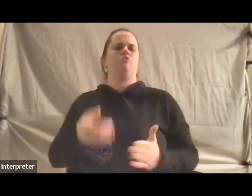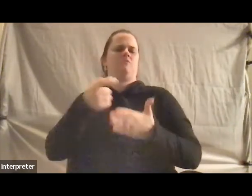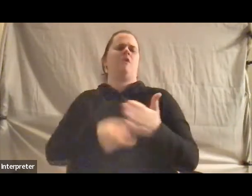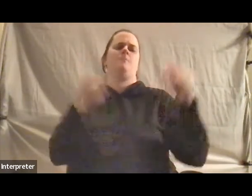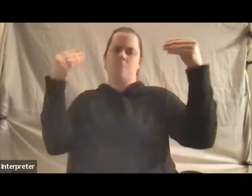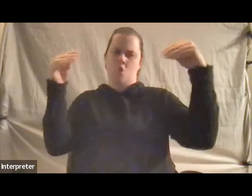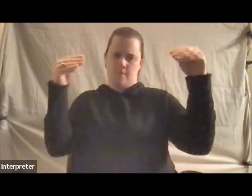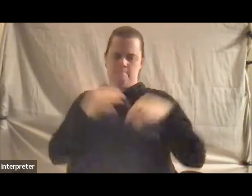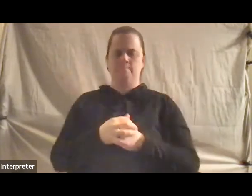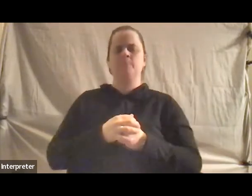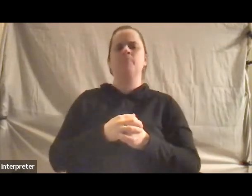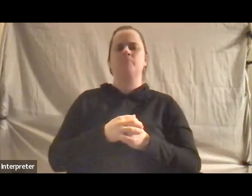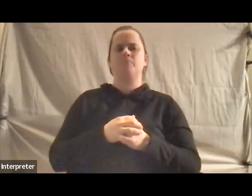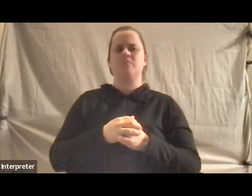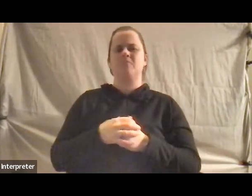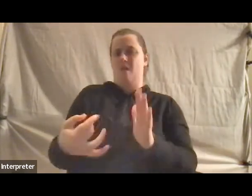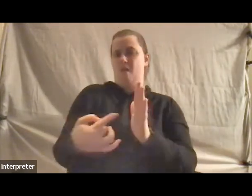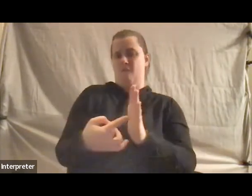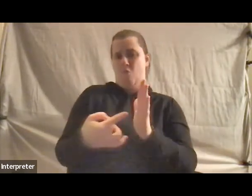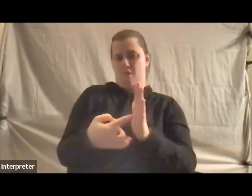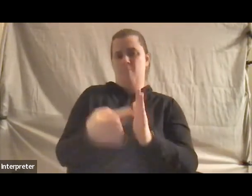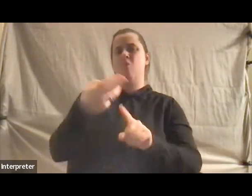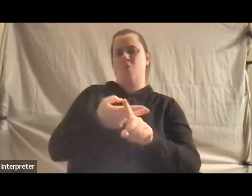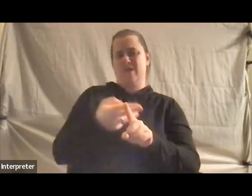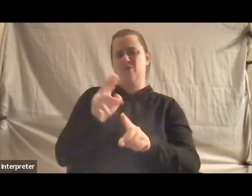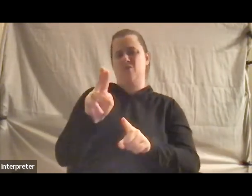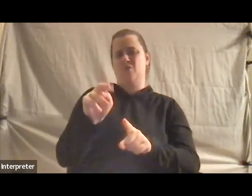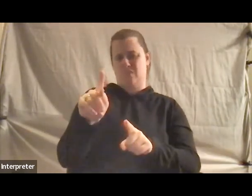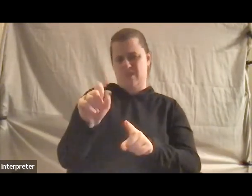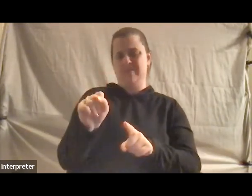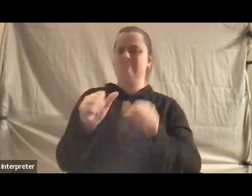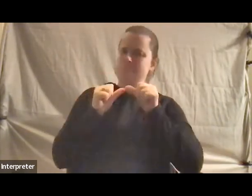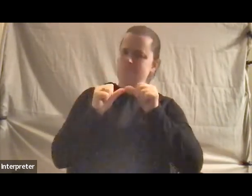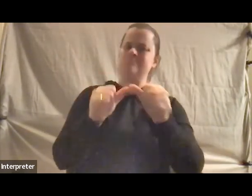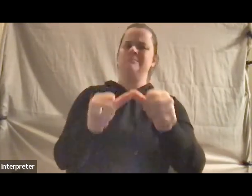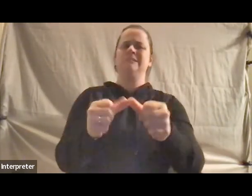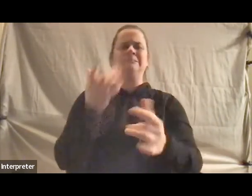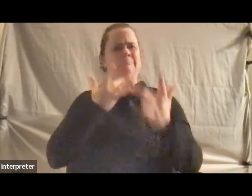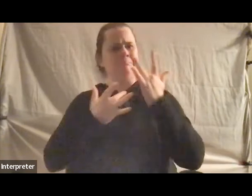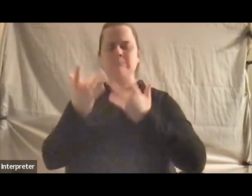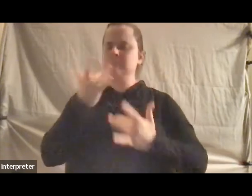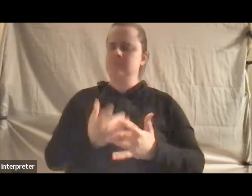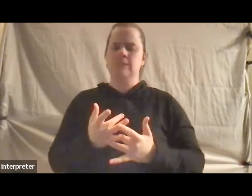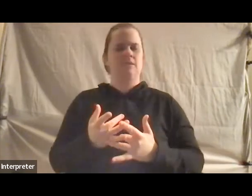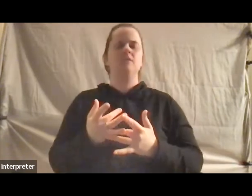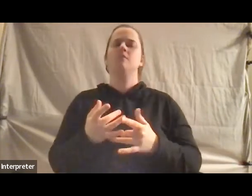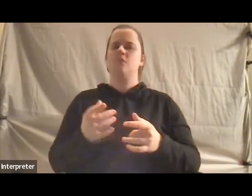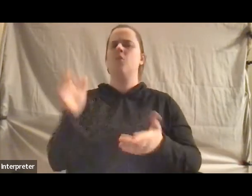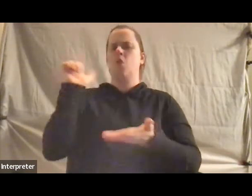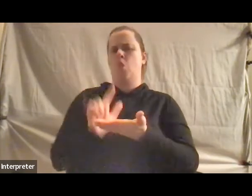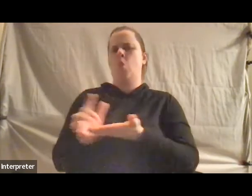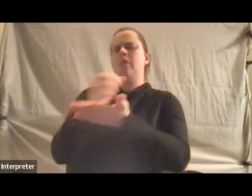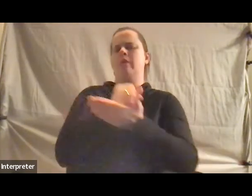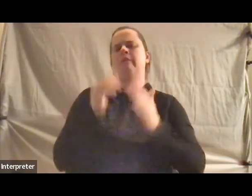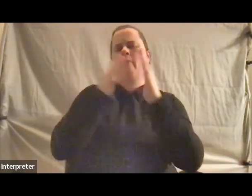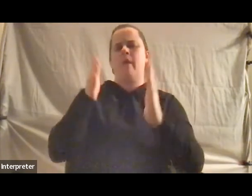shortage of affordable rental units persists, especially for lower income households. Racial and ethnic diversity